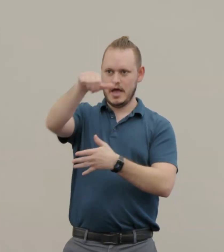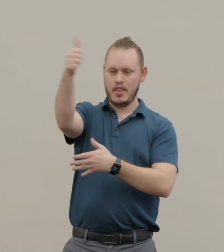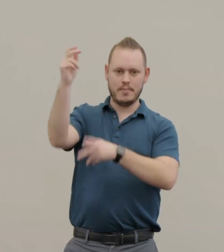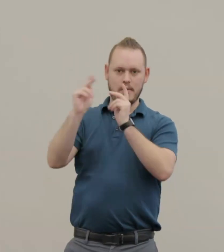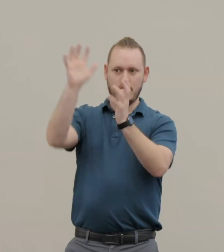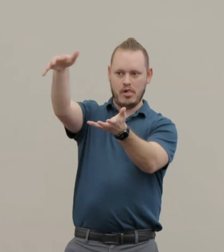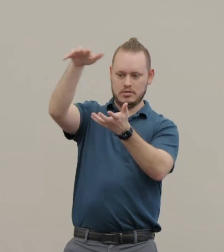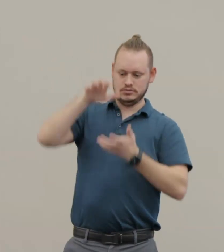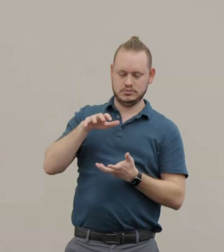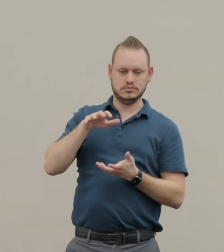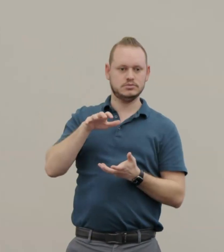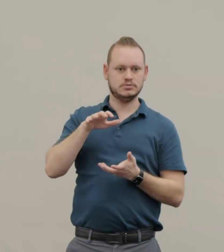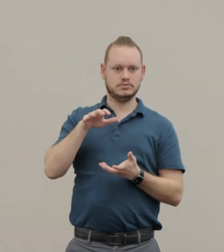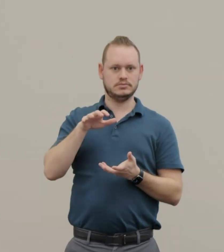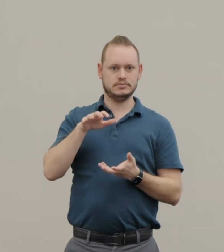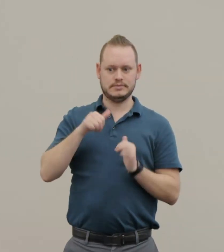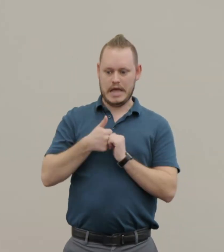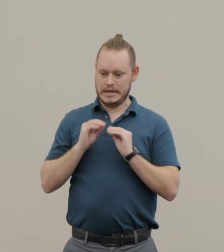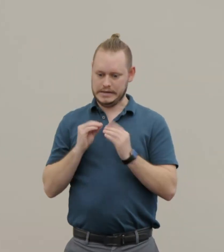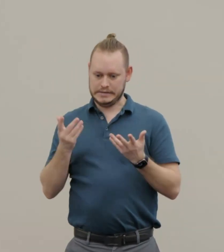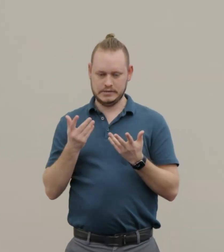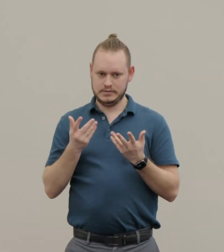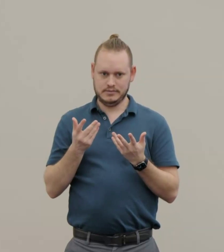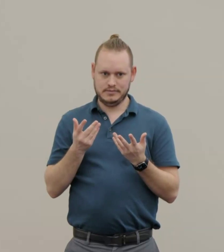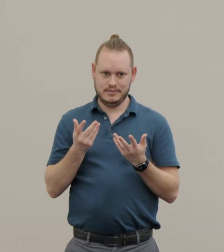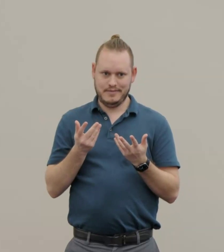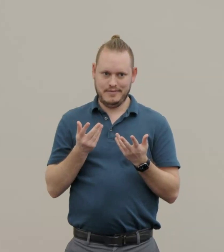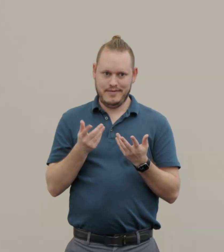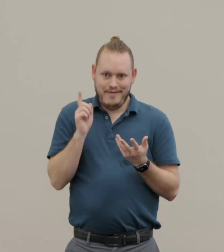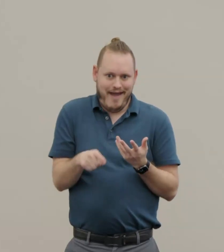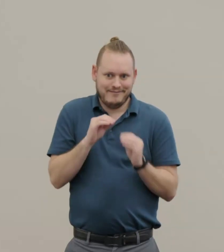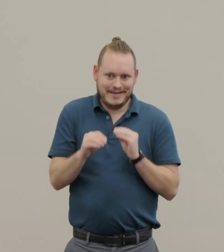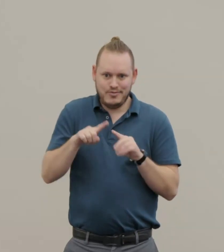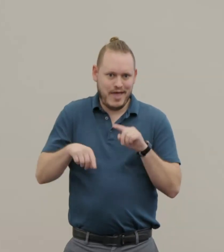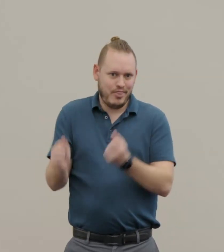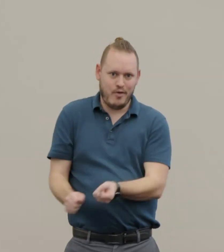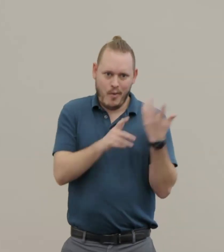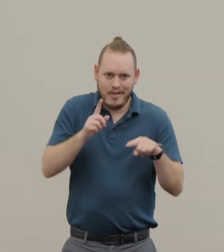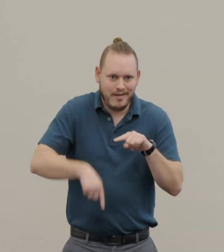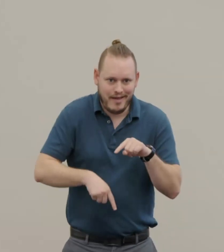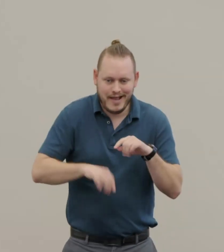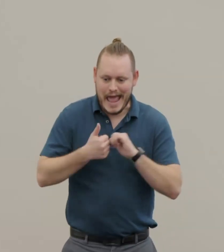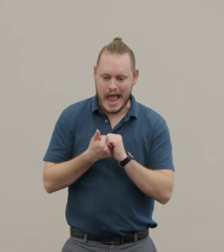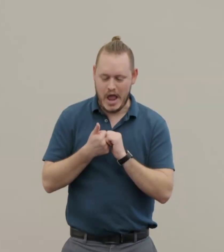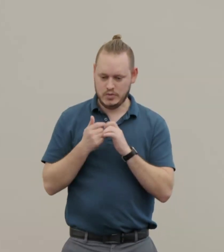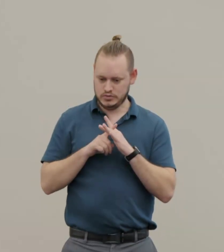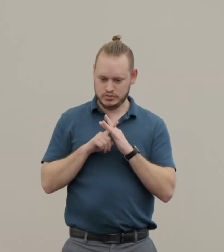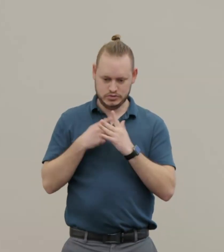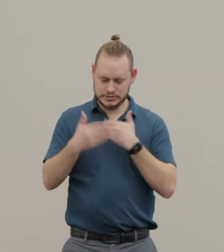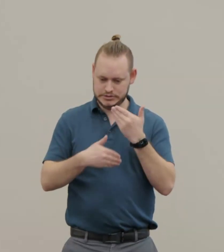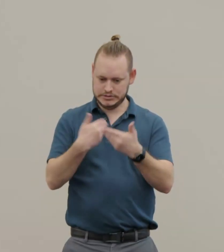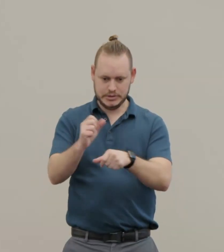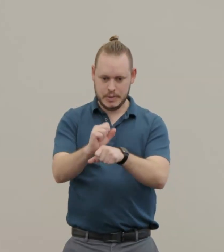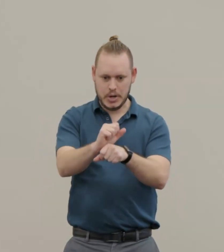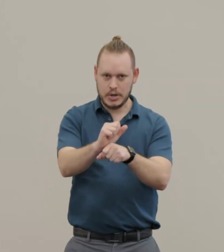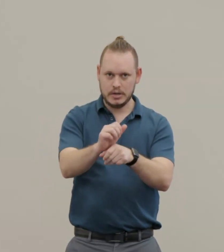people? It's inevitable. We have to fix it. We can't throw it all out, right? So how do we start that work?